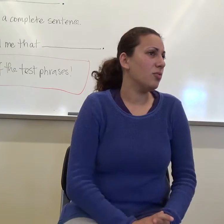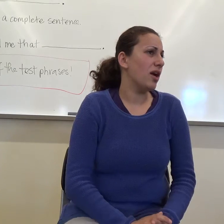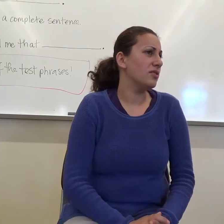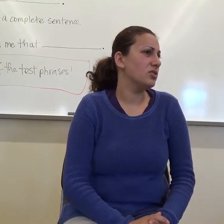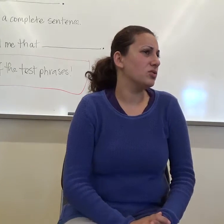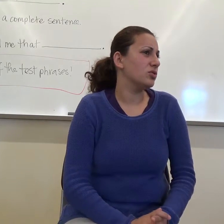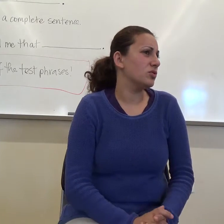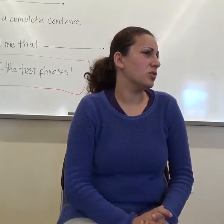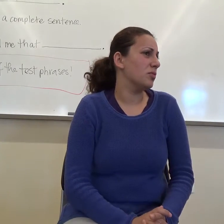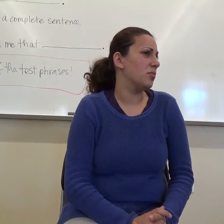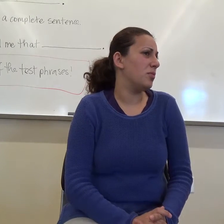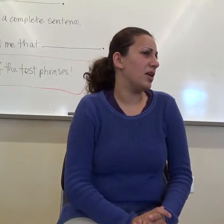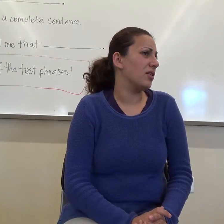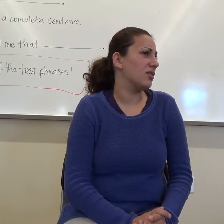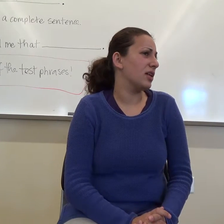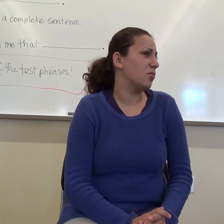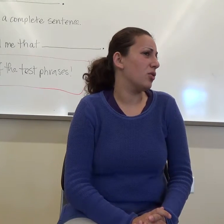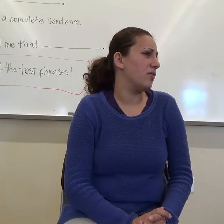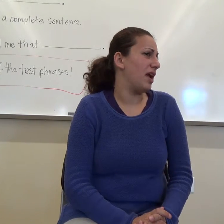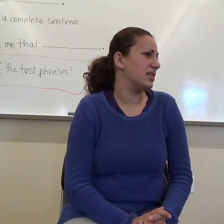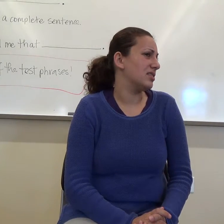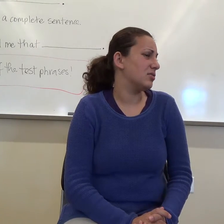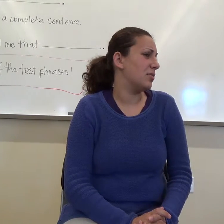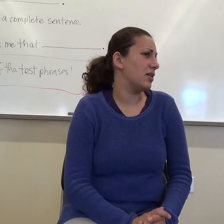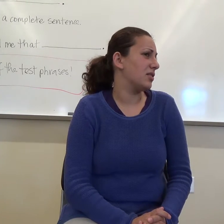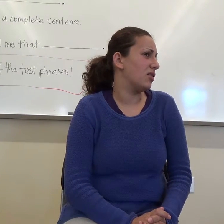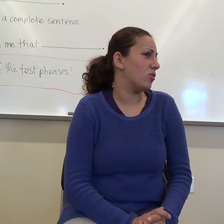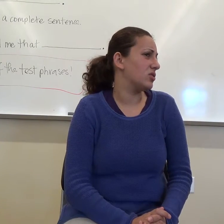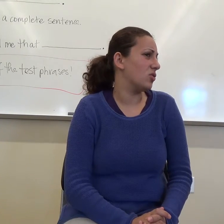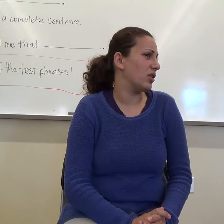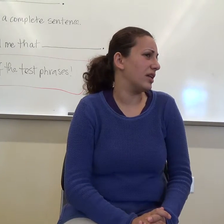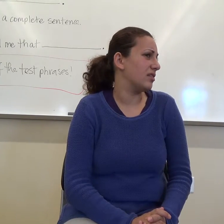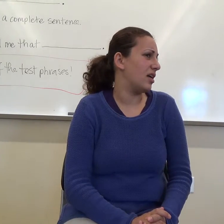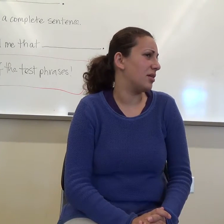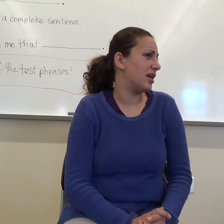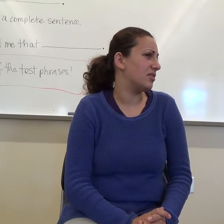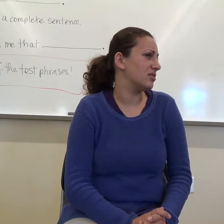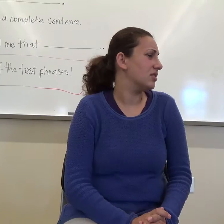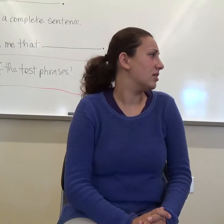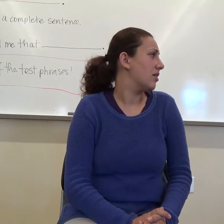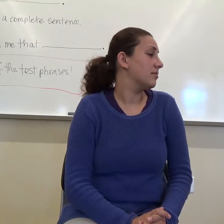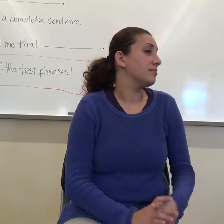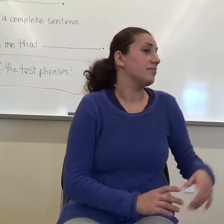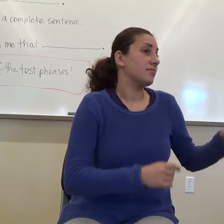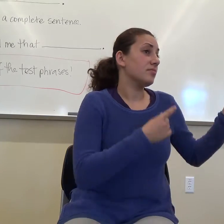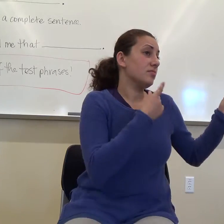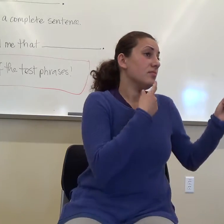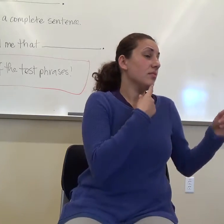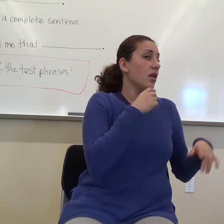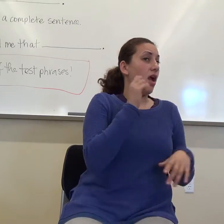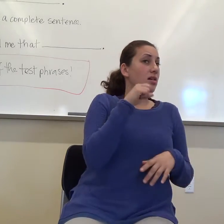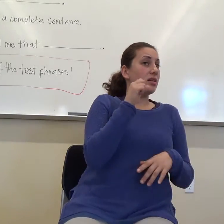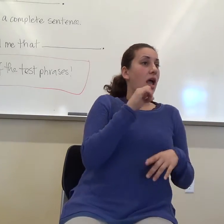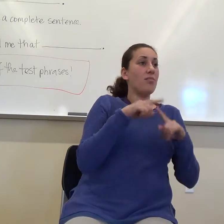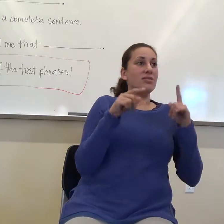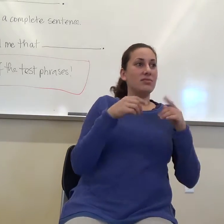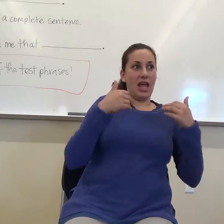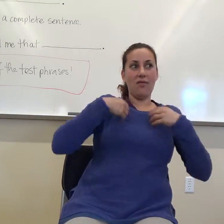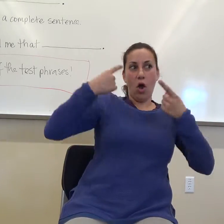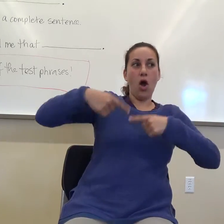private schools were better, like more advanced, or better than homeschooling. I mean, I don't. Well, that's the argument here. So